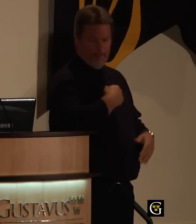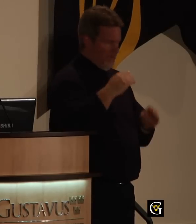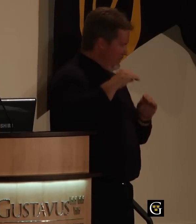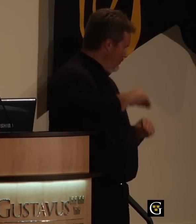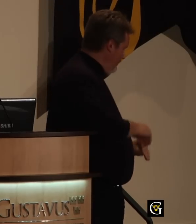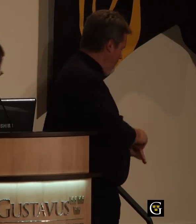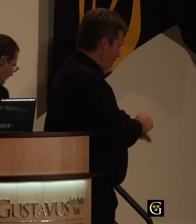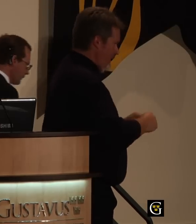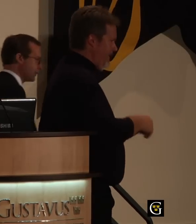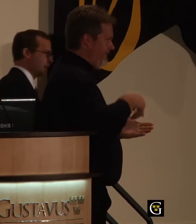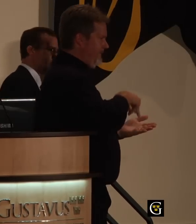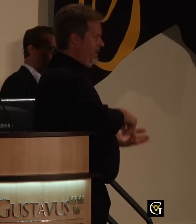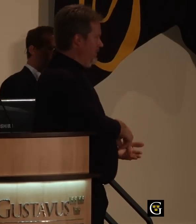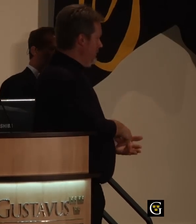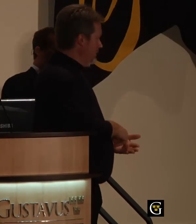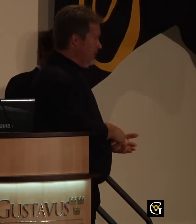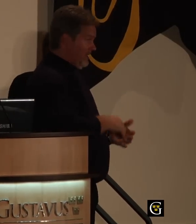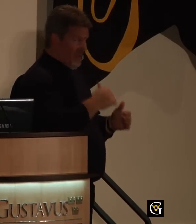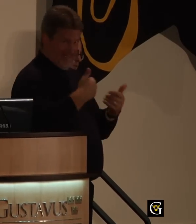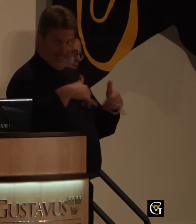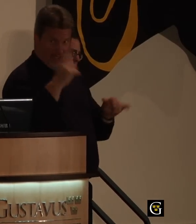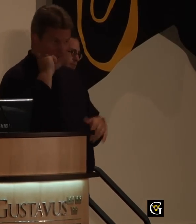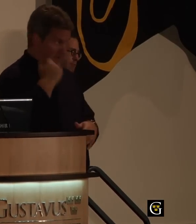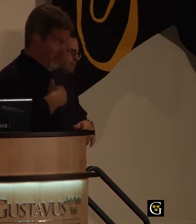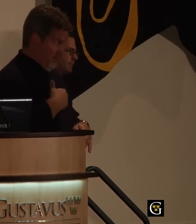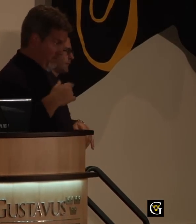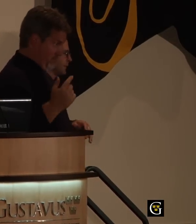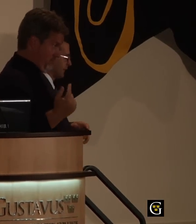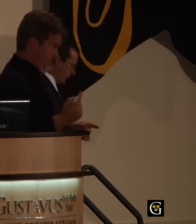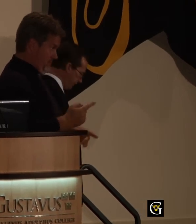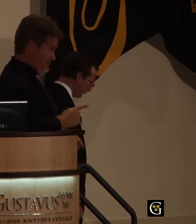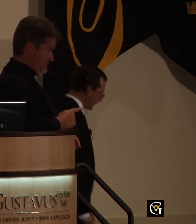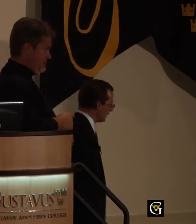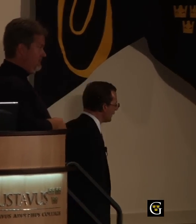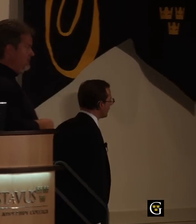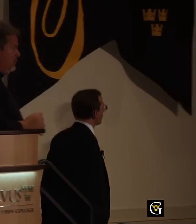here. Can everybody still hear me like this? Okay. I'm going to